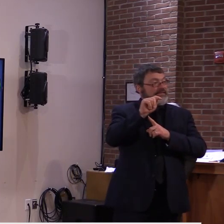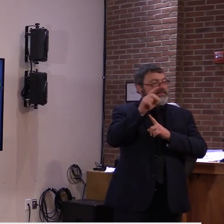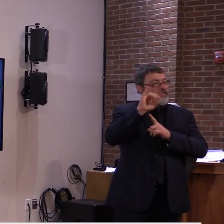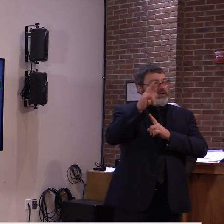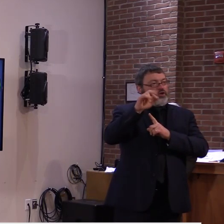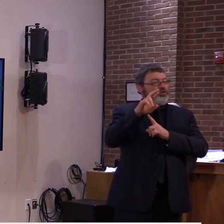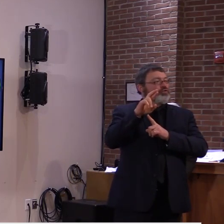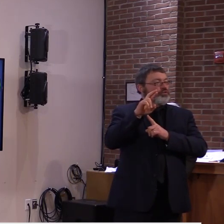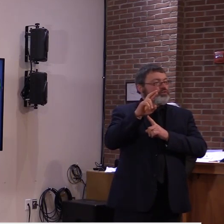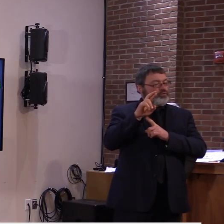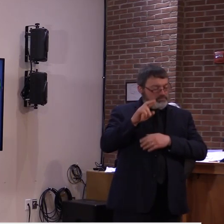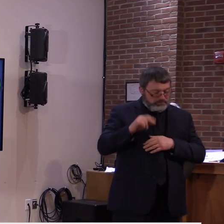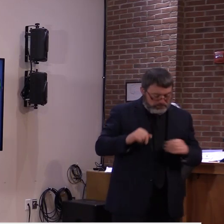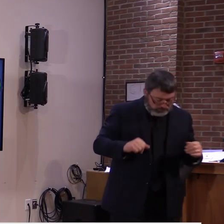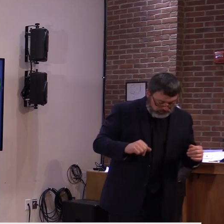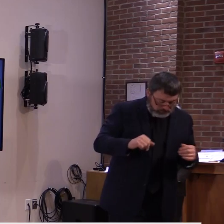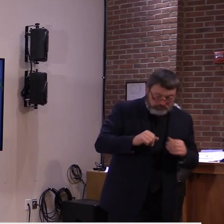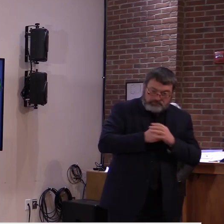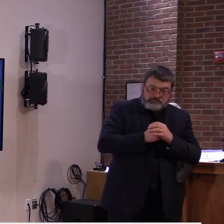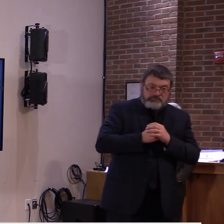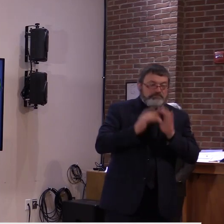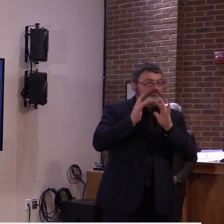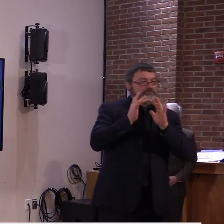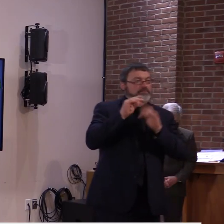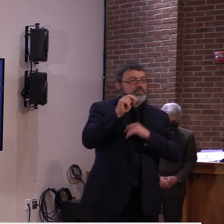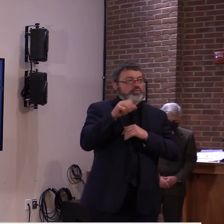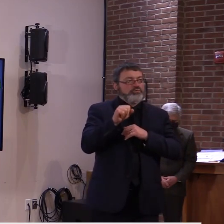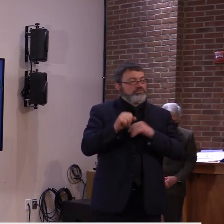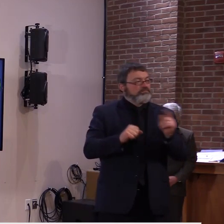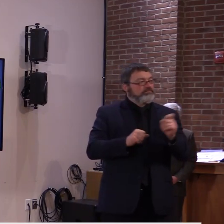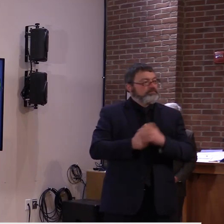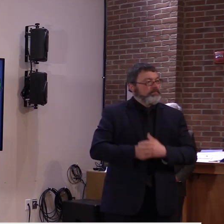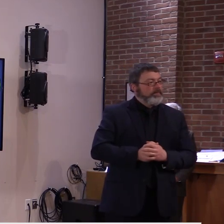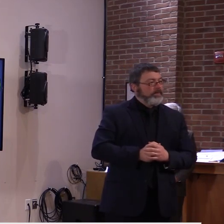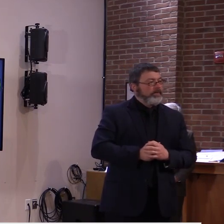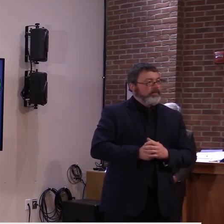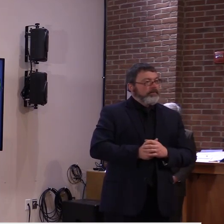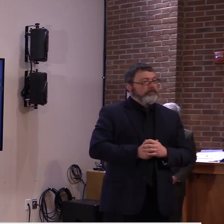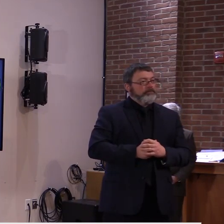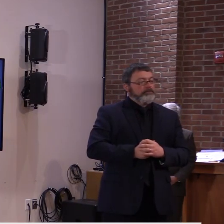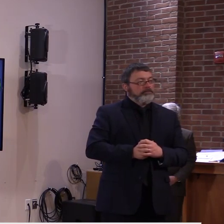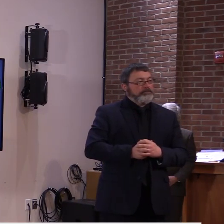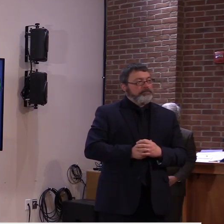would be appreciated. All right. Thank you, Mike. Aaron Batenko, BT Digger.